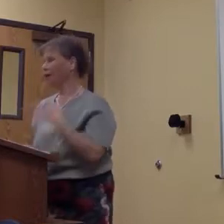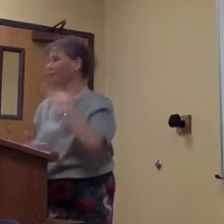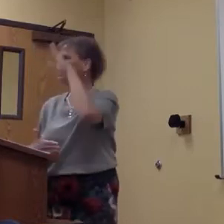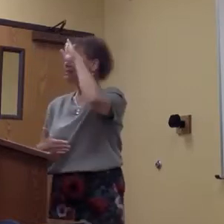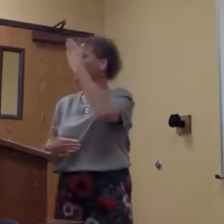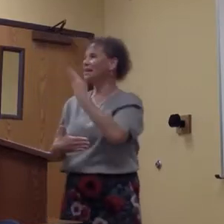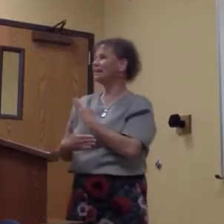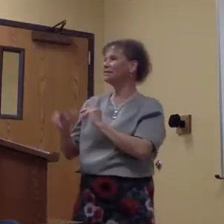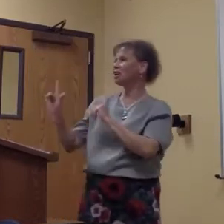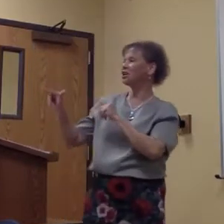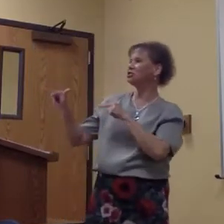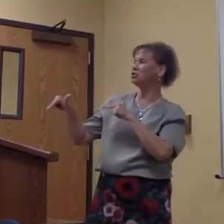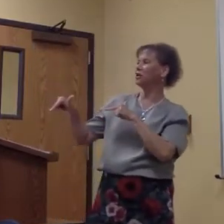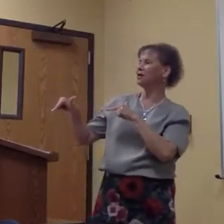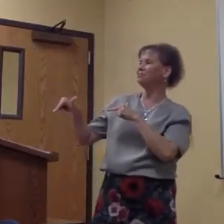My son has gone to a